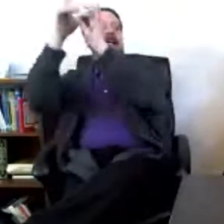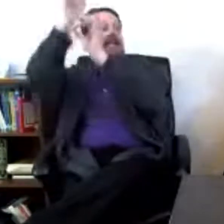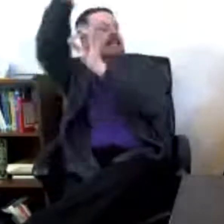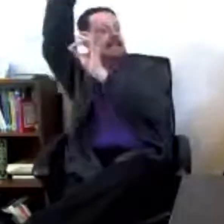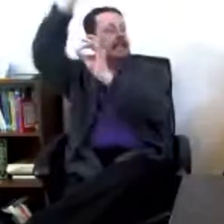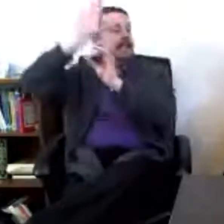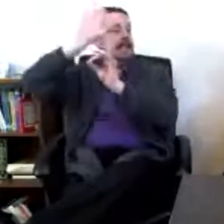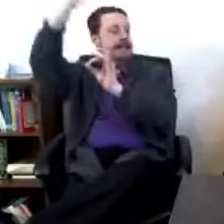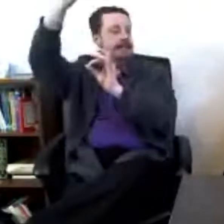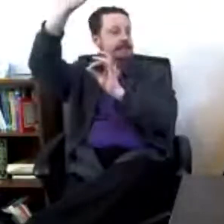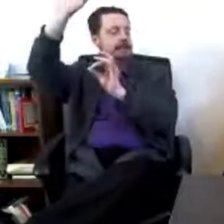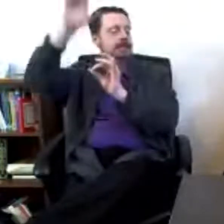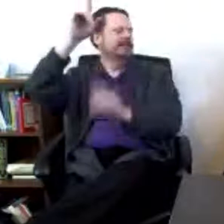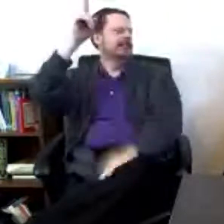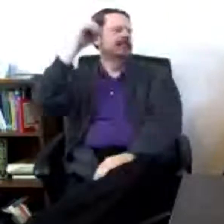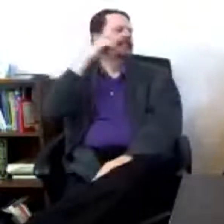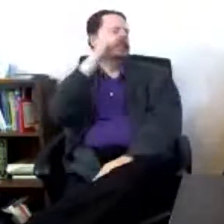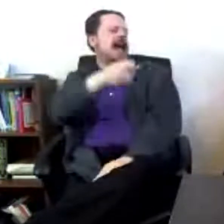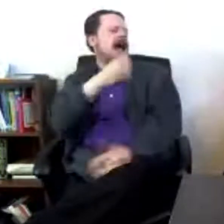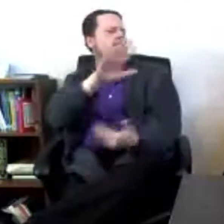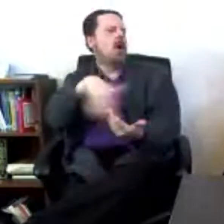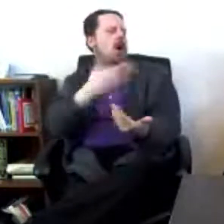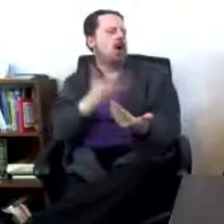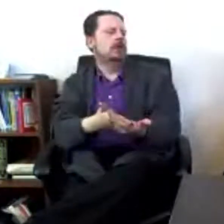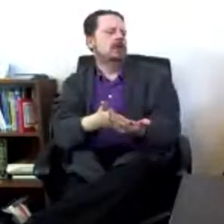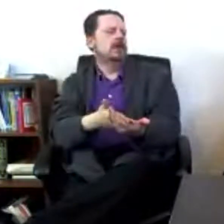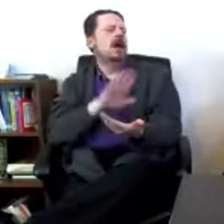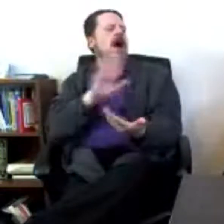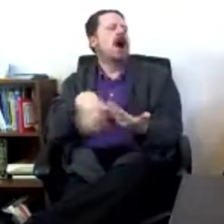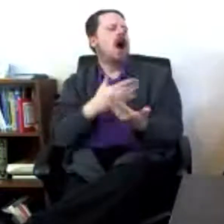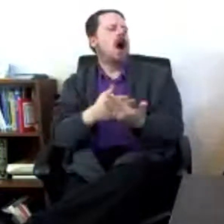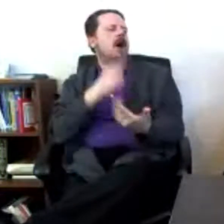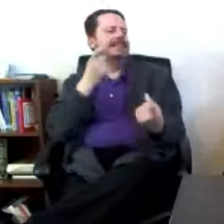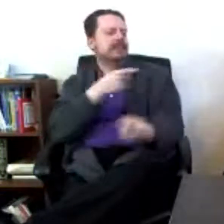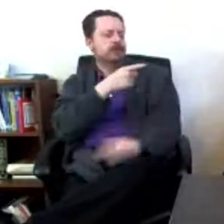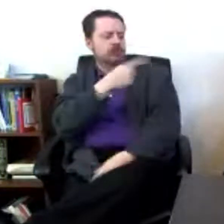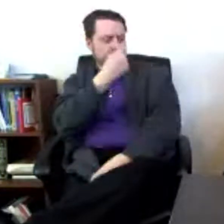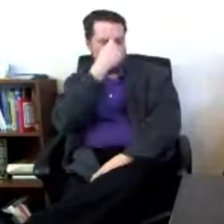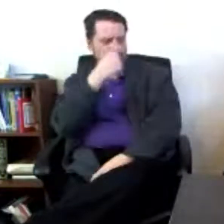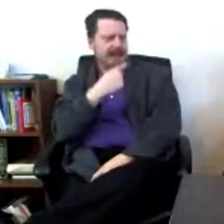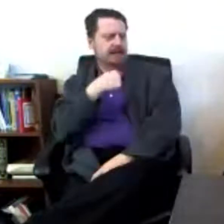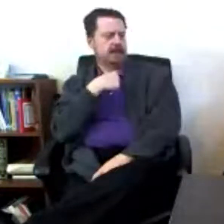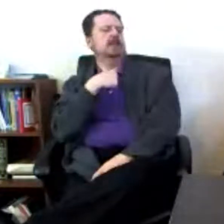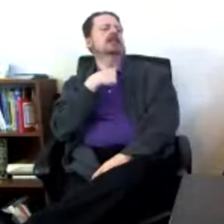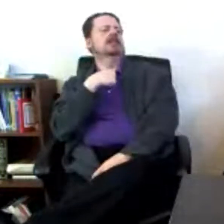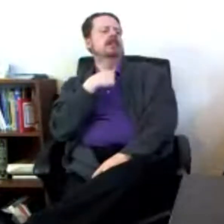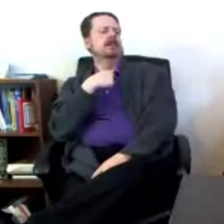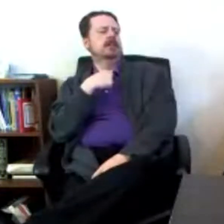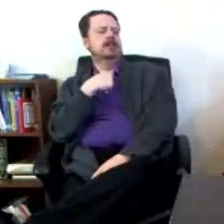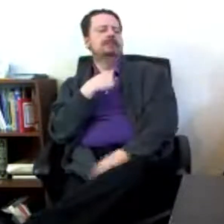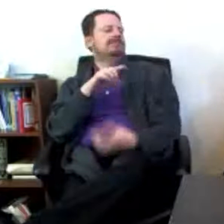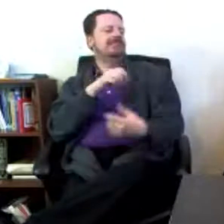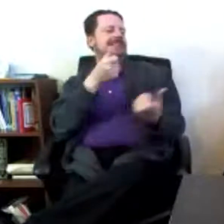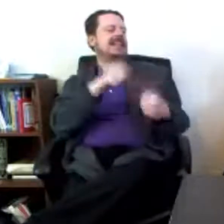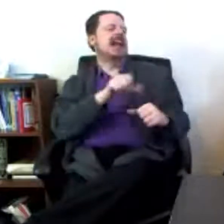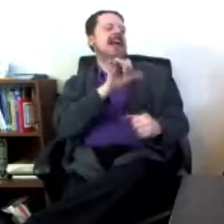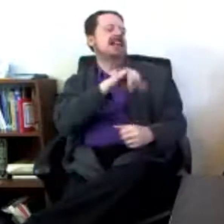And I'm denying all the sins you ascribe to me. You see how much we blame